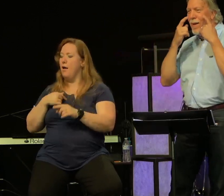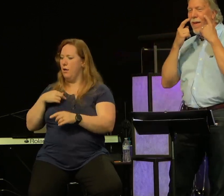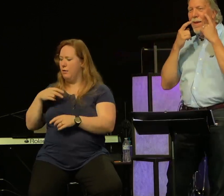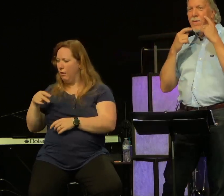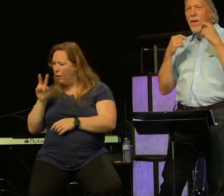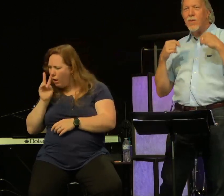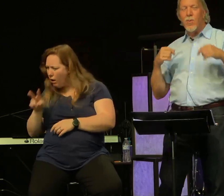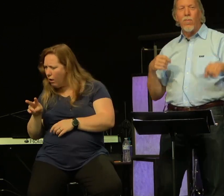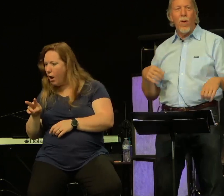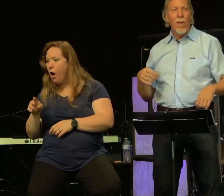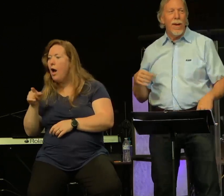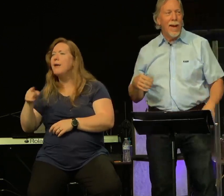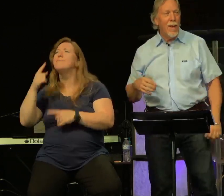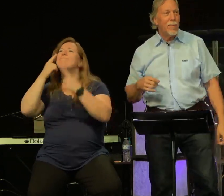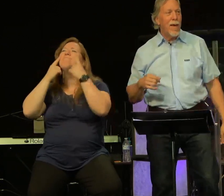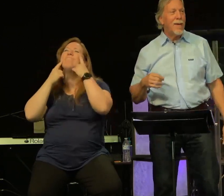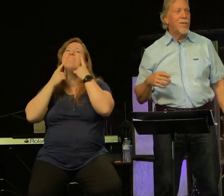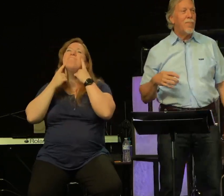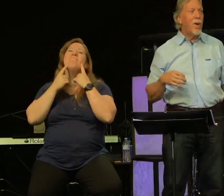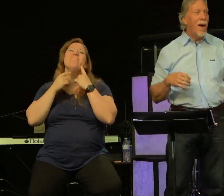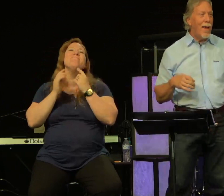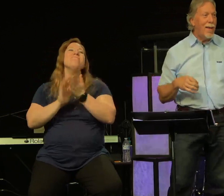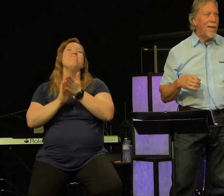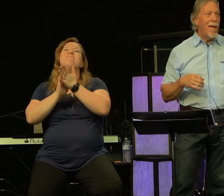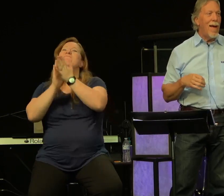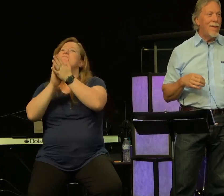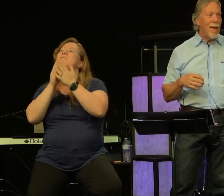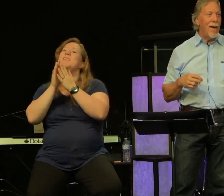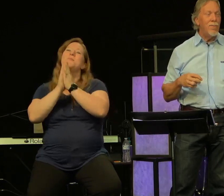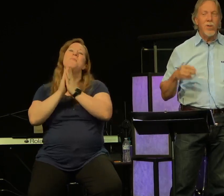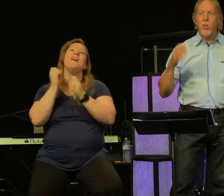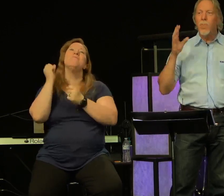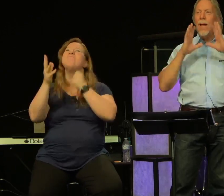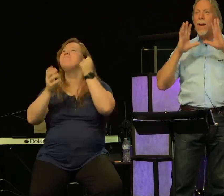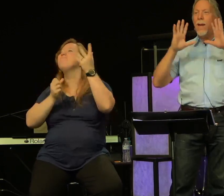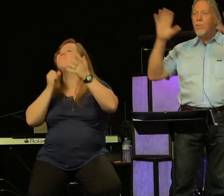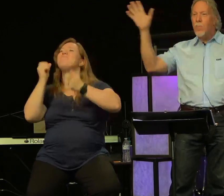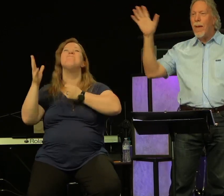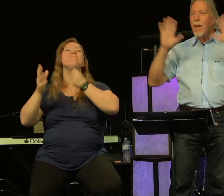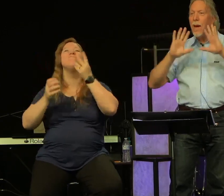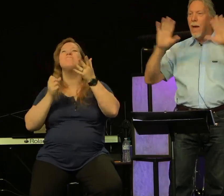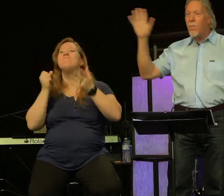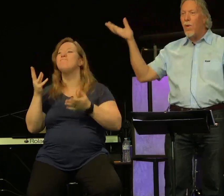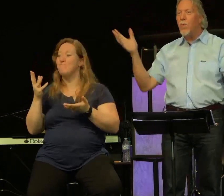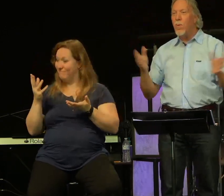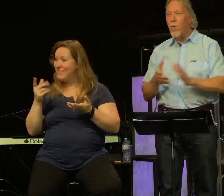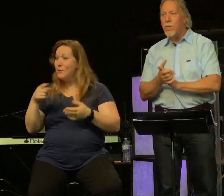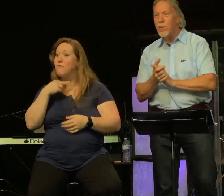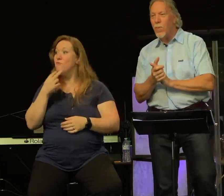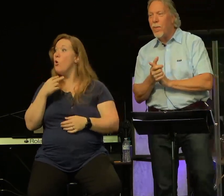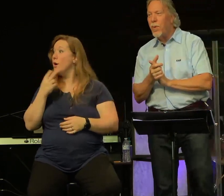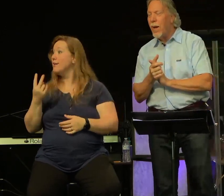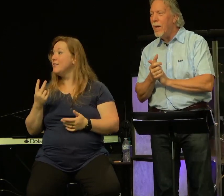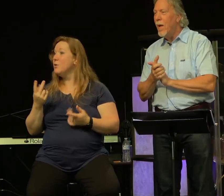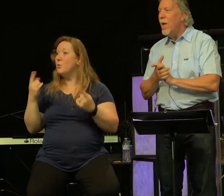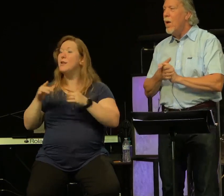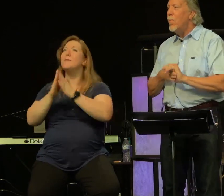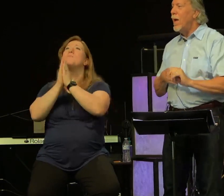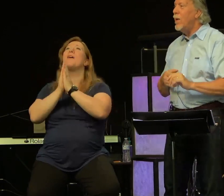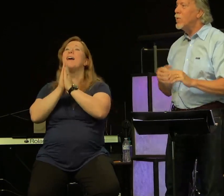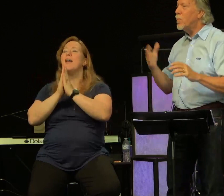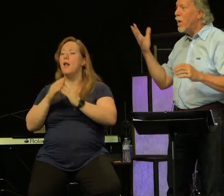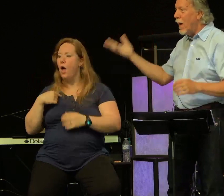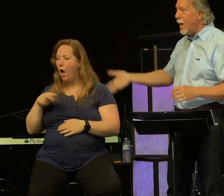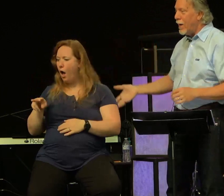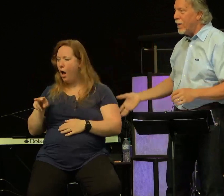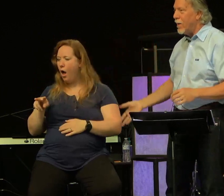there, the tears were flowing, and he was actually praying out there. He was just praying. He was making a lot of vocal noises when he prayed, but